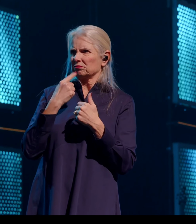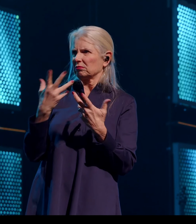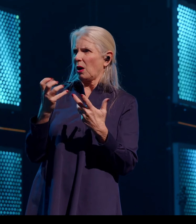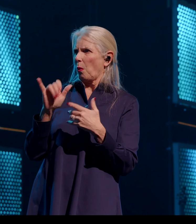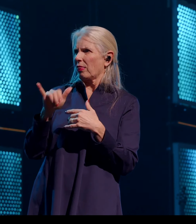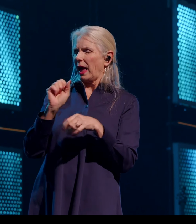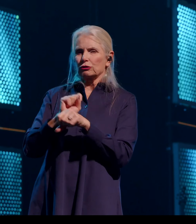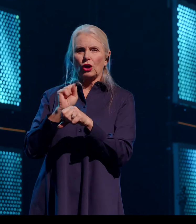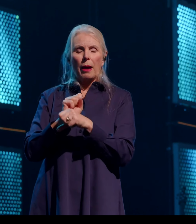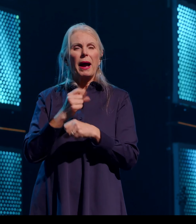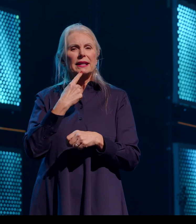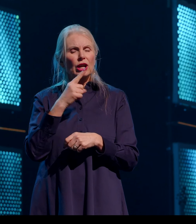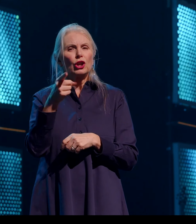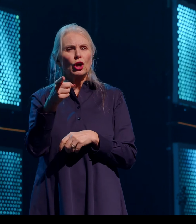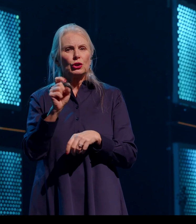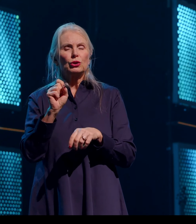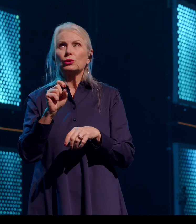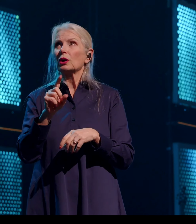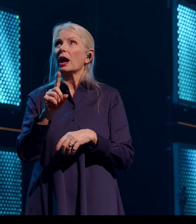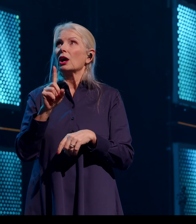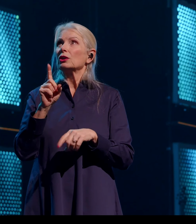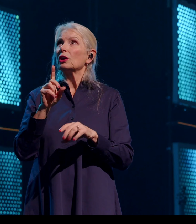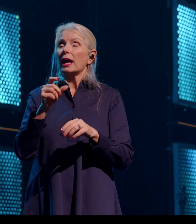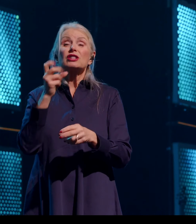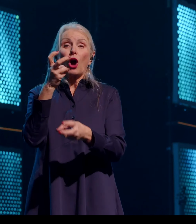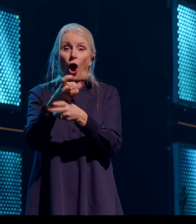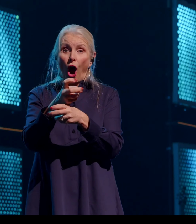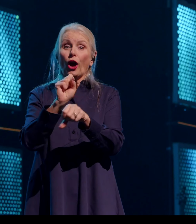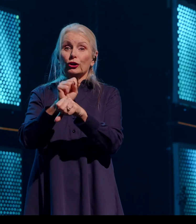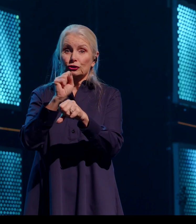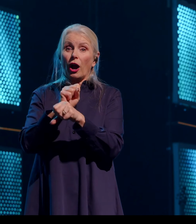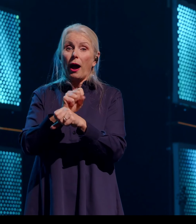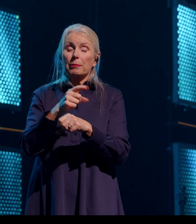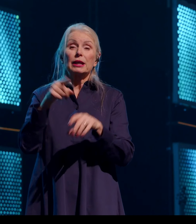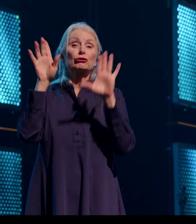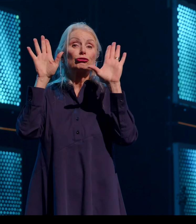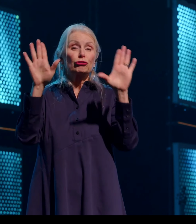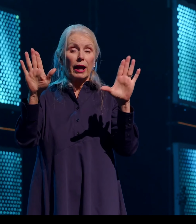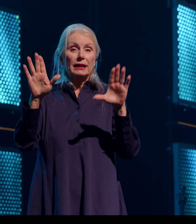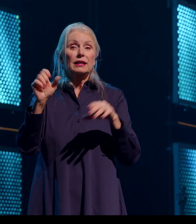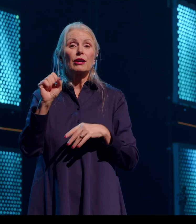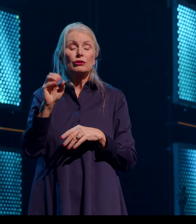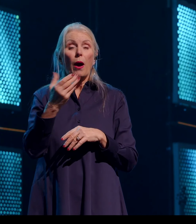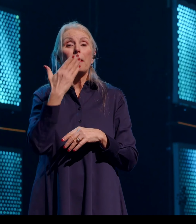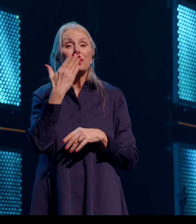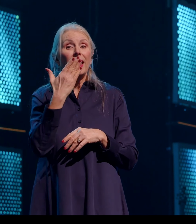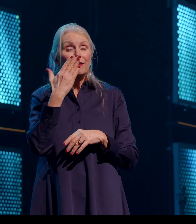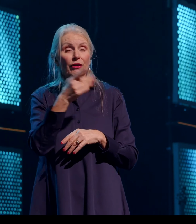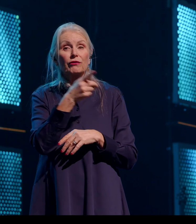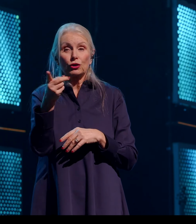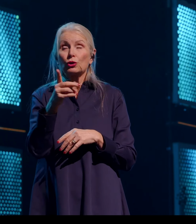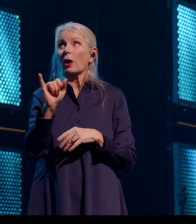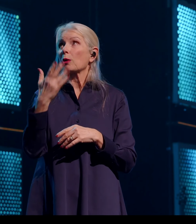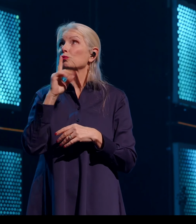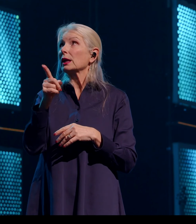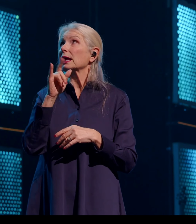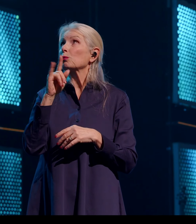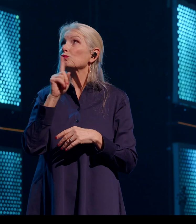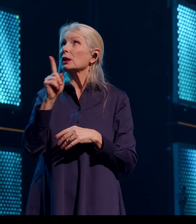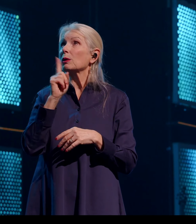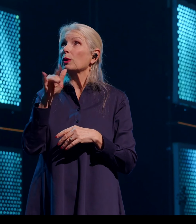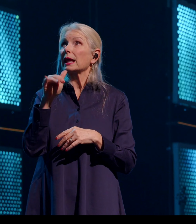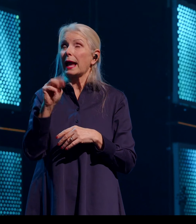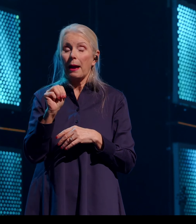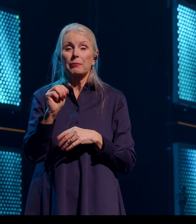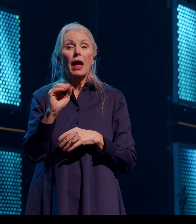every time, you couldn't do his job. It's a hard job. True. You did it great. And I'm thankful for you, Kendall. I really am. Yeah.